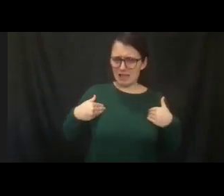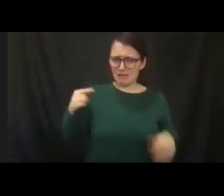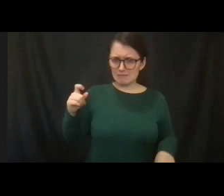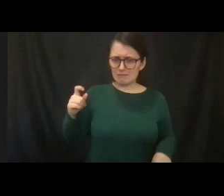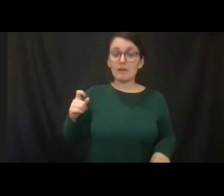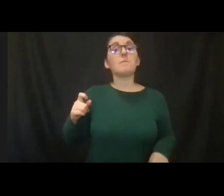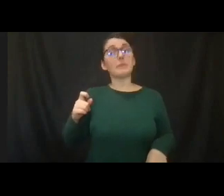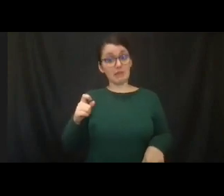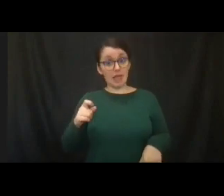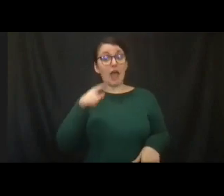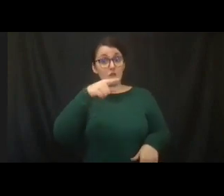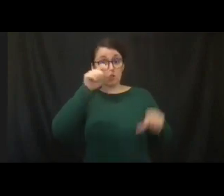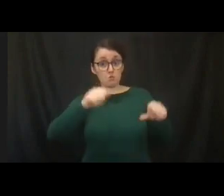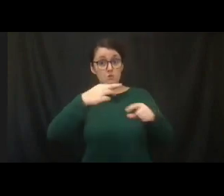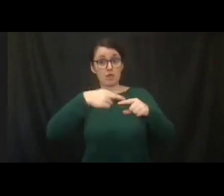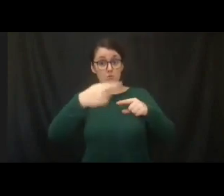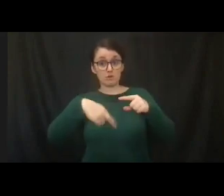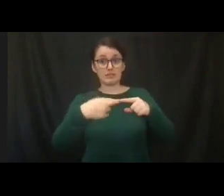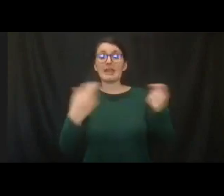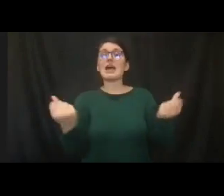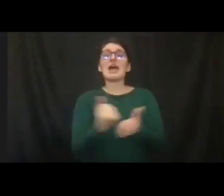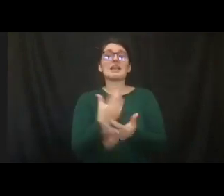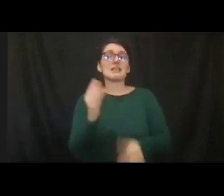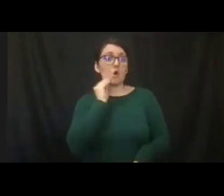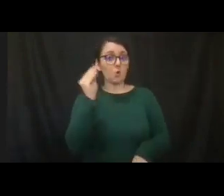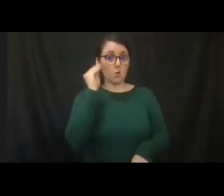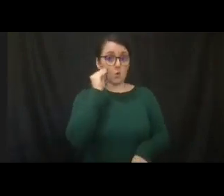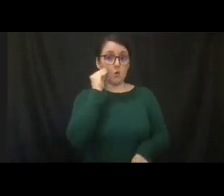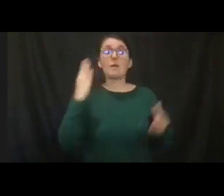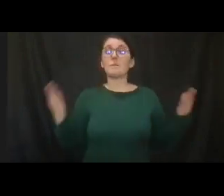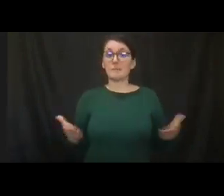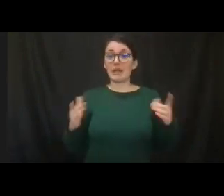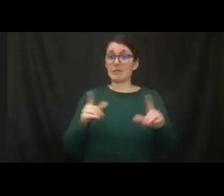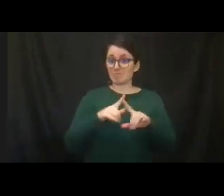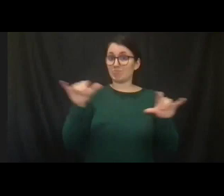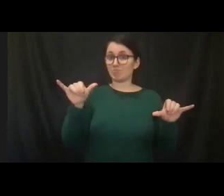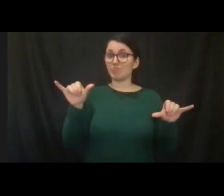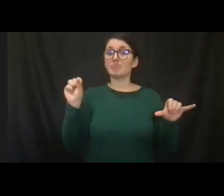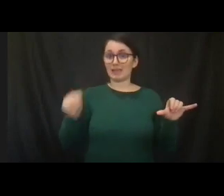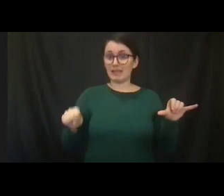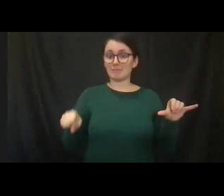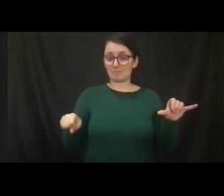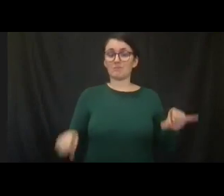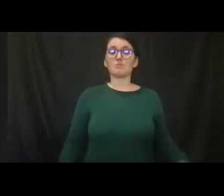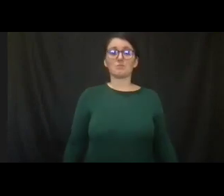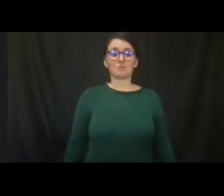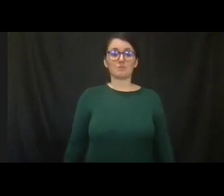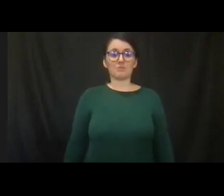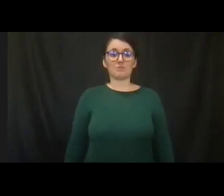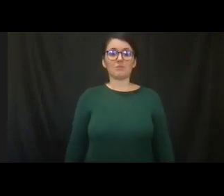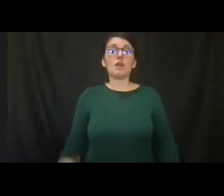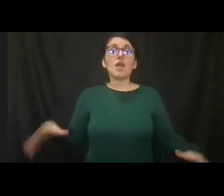everything that you can recycle at home, you can recycle here at the transfer station. So that also includes things